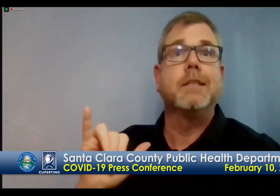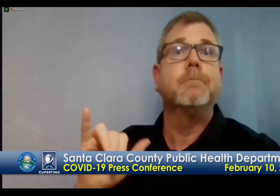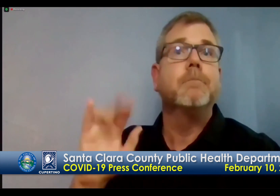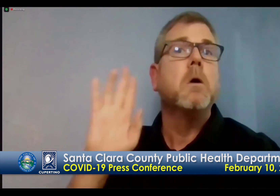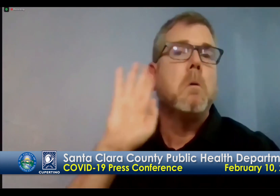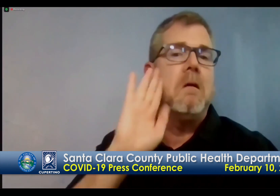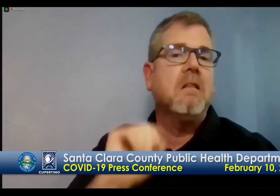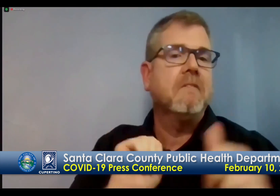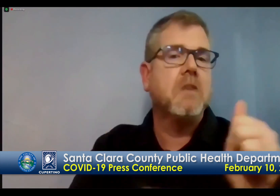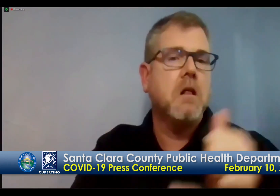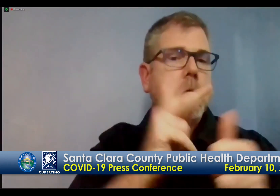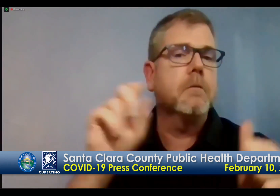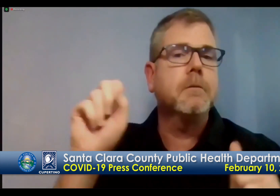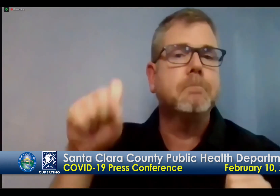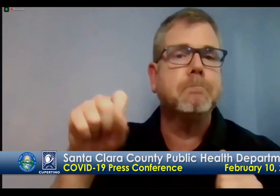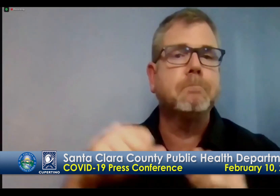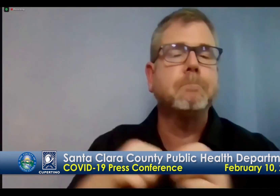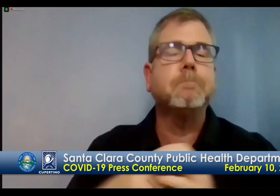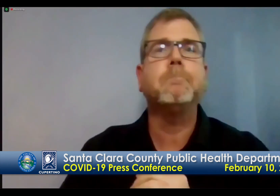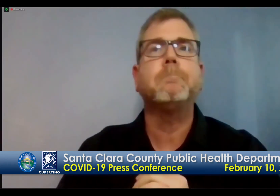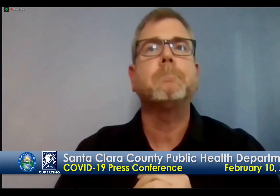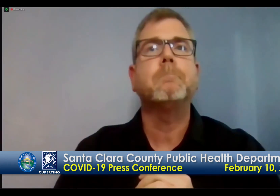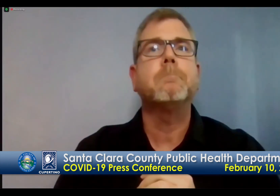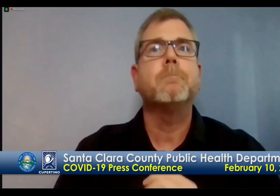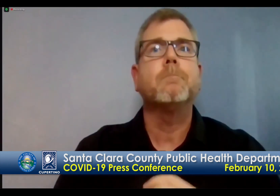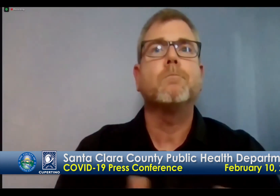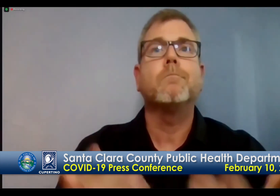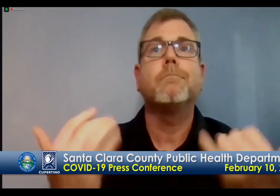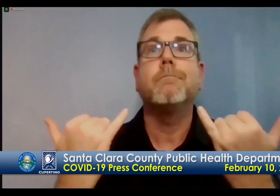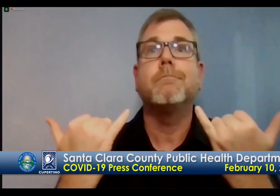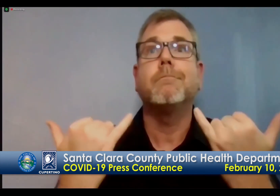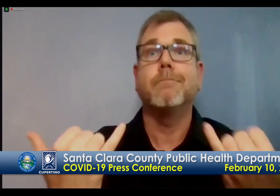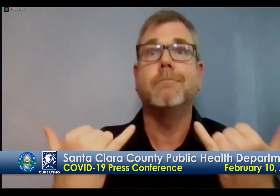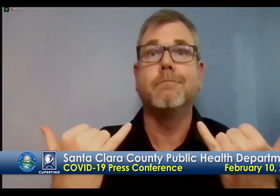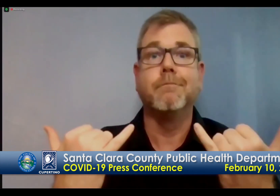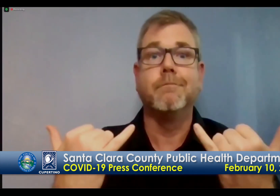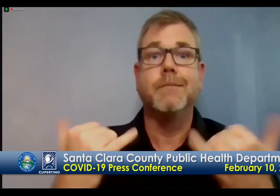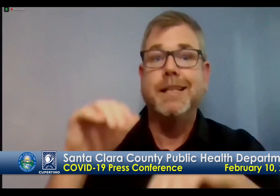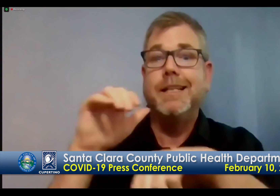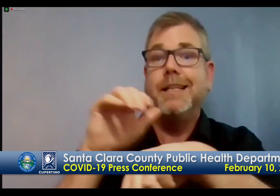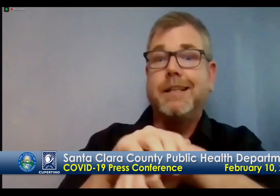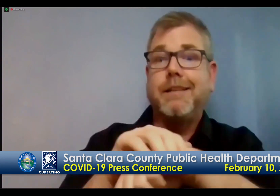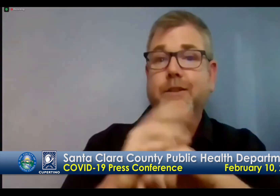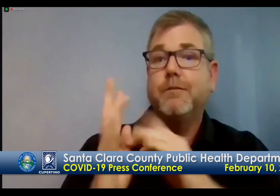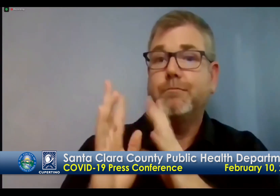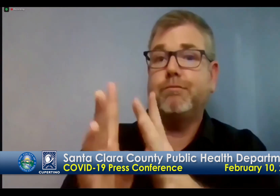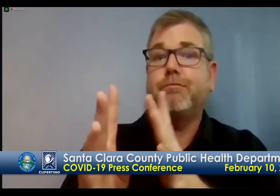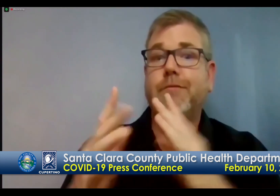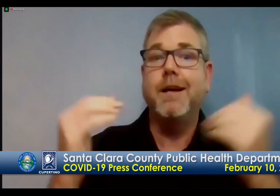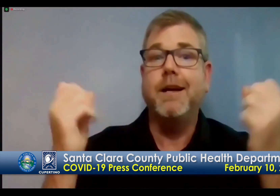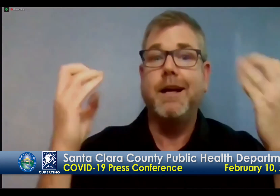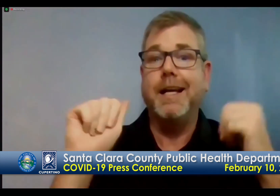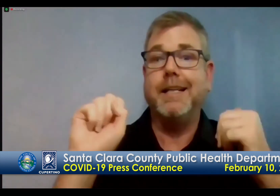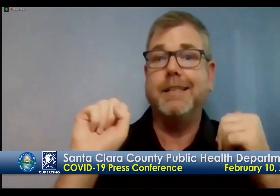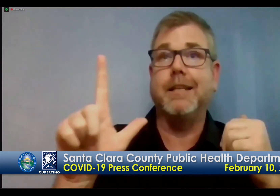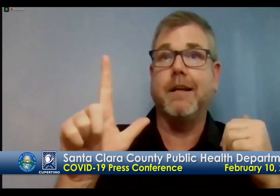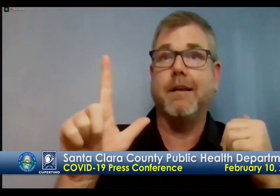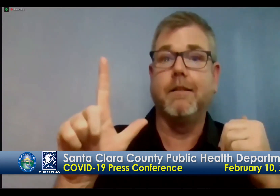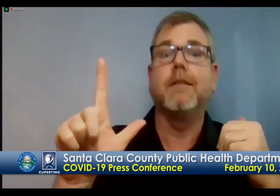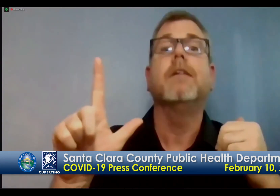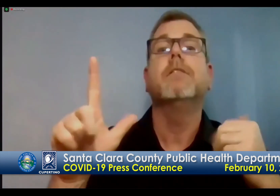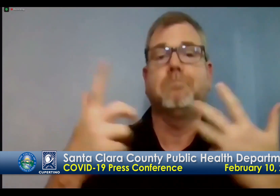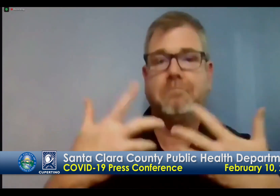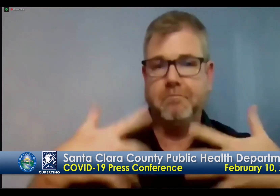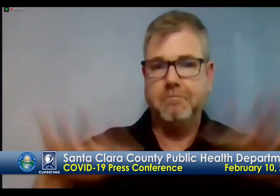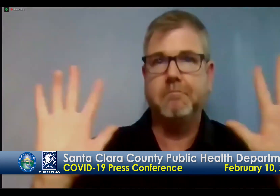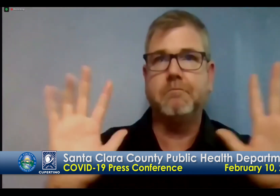portion of our media availability today. Thank you so much to our team and our ASL CDI interpretation team. And thank you to Dr. Cody